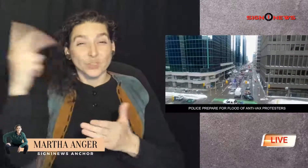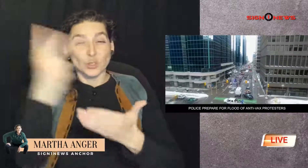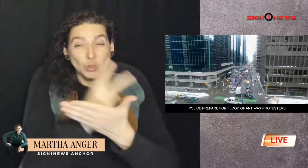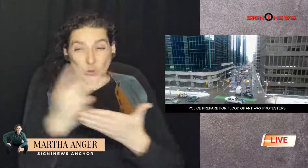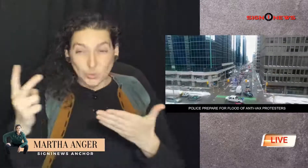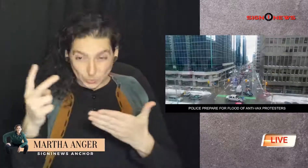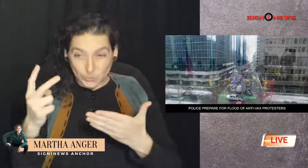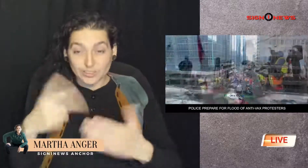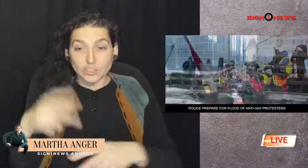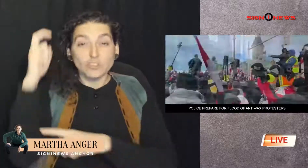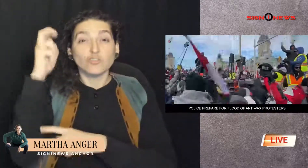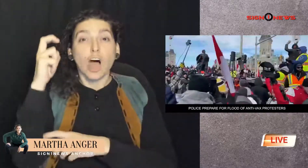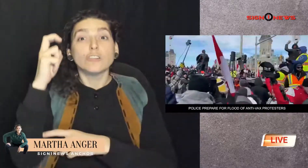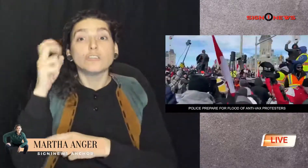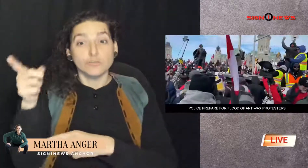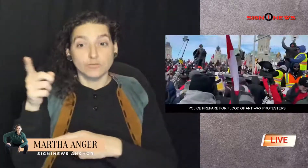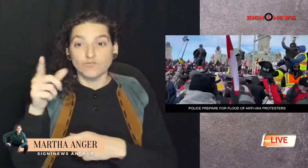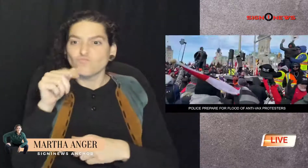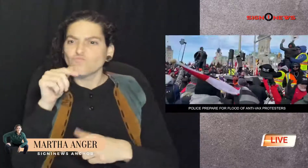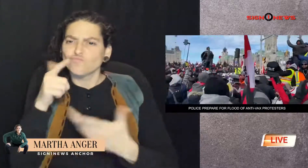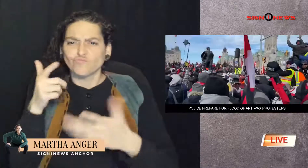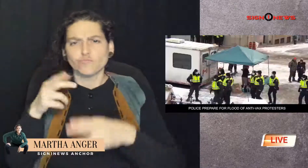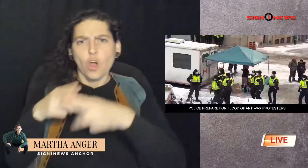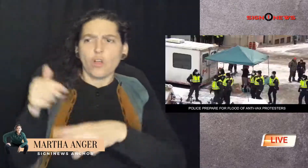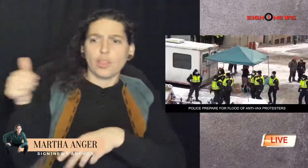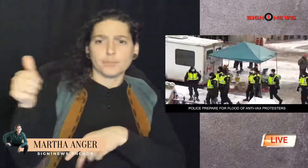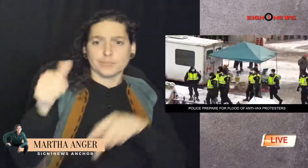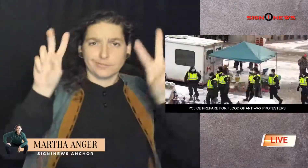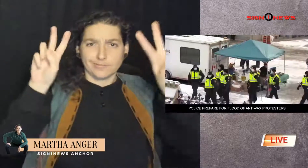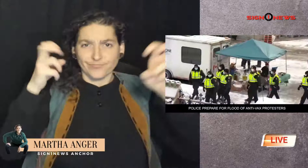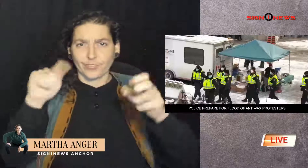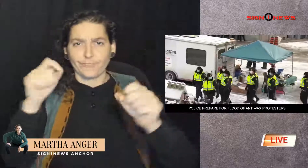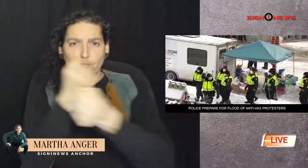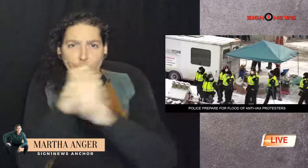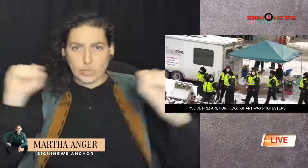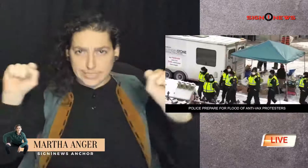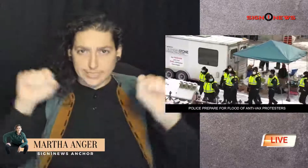truckers opposing Canada's new COVID-19 vaccine mandates.